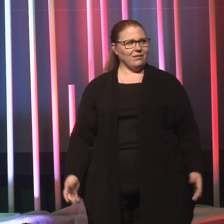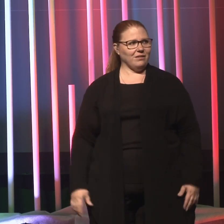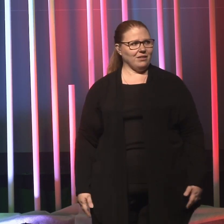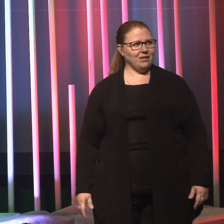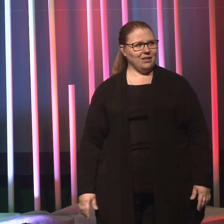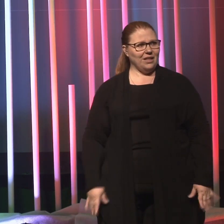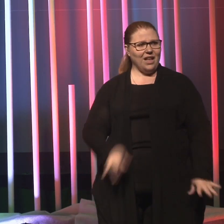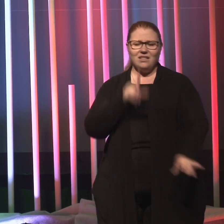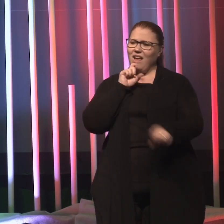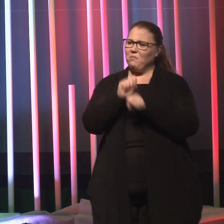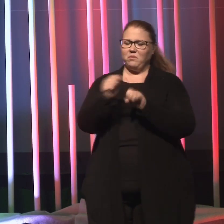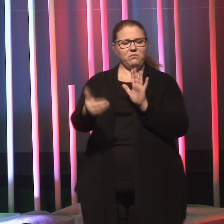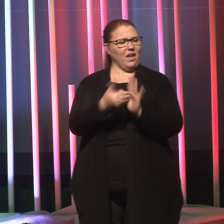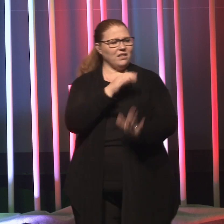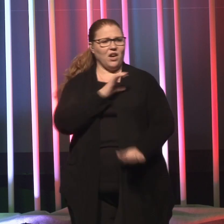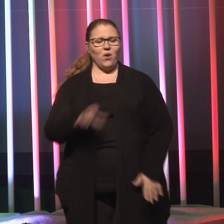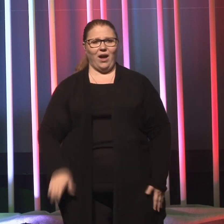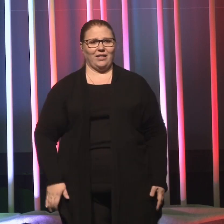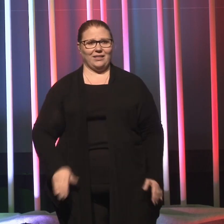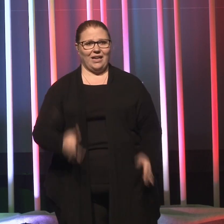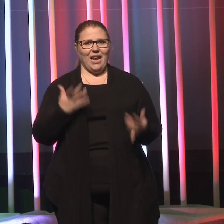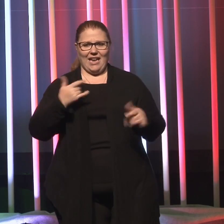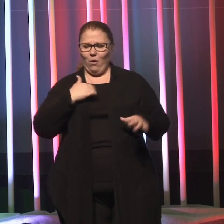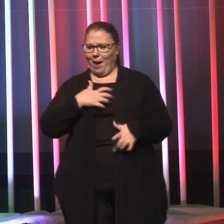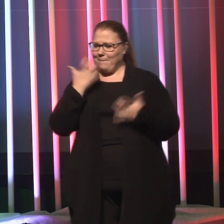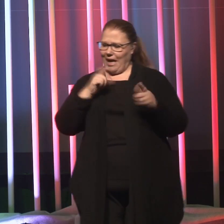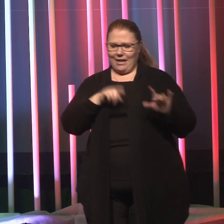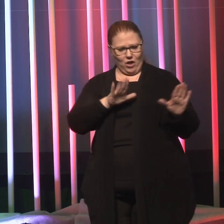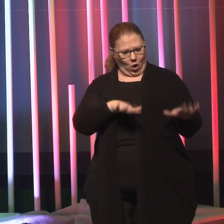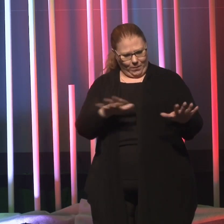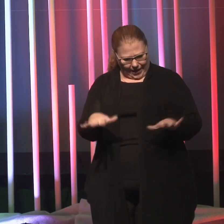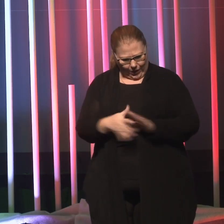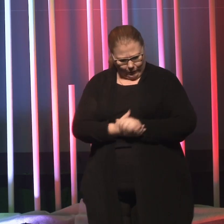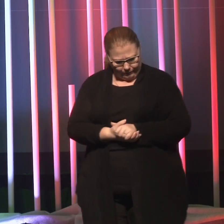It's absolute antichrist. Now I'm getting all mad. I need to calm down.